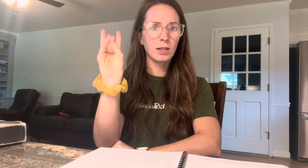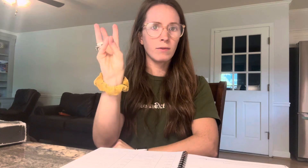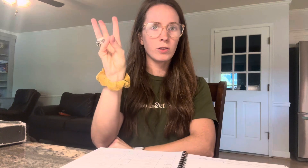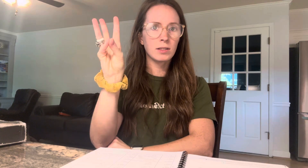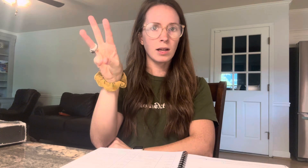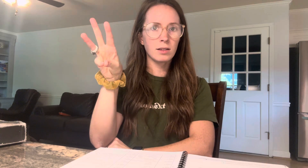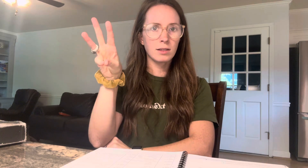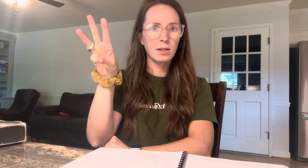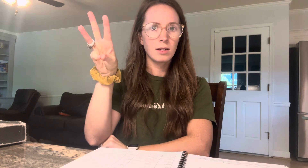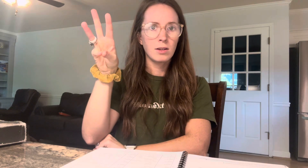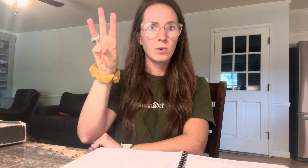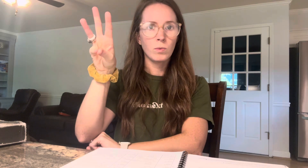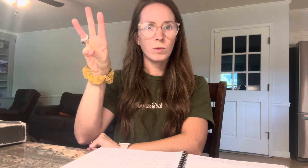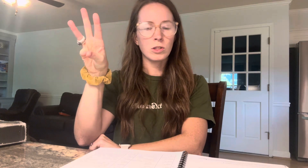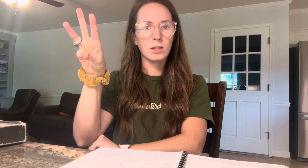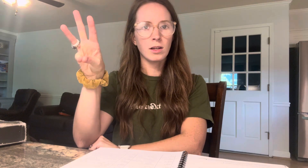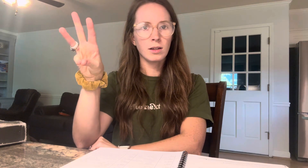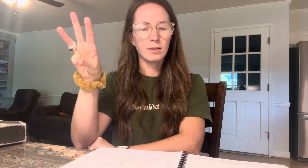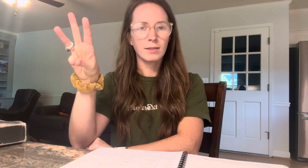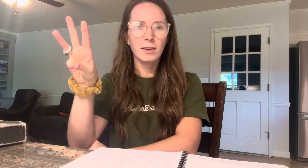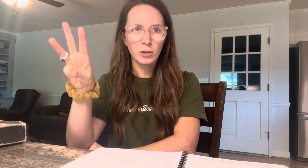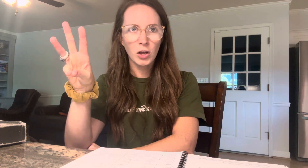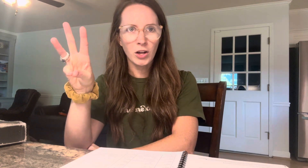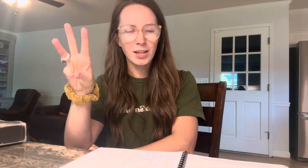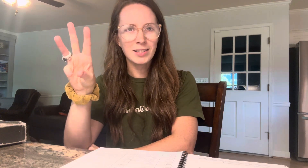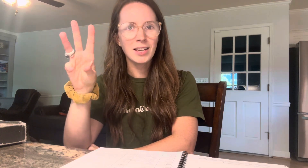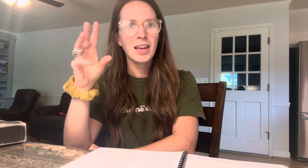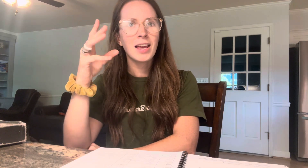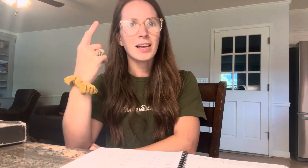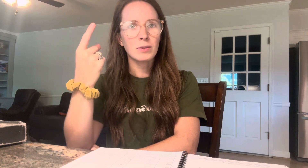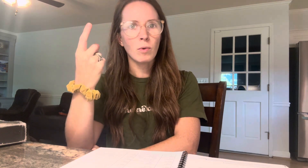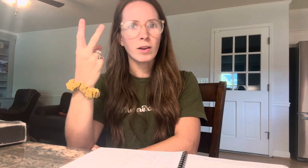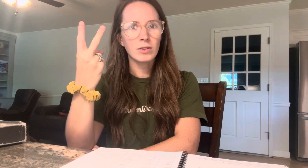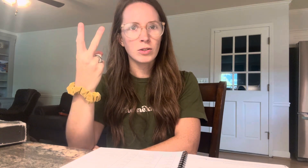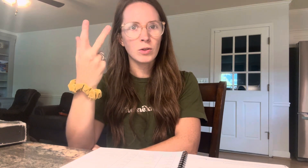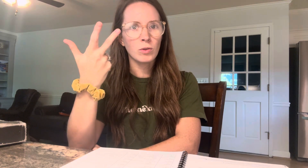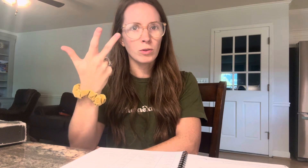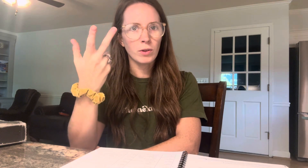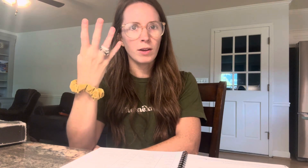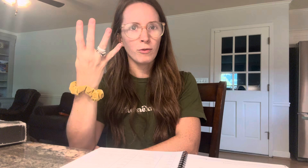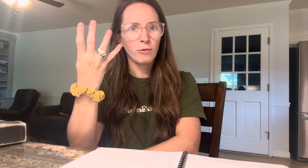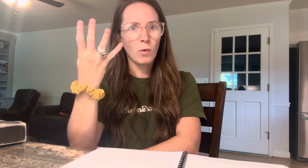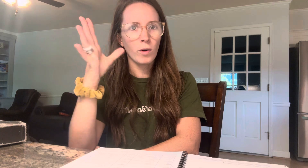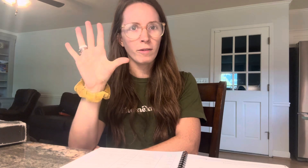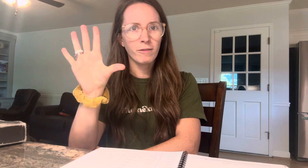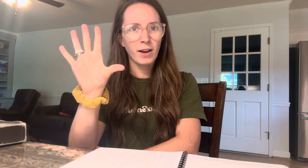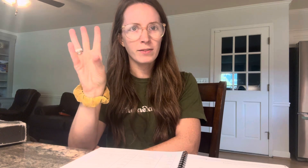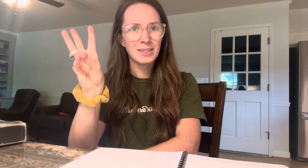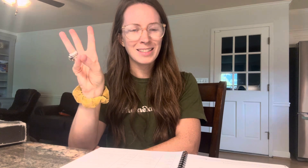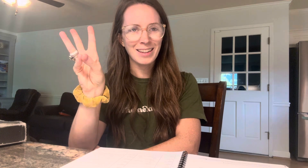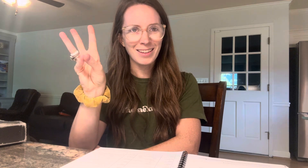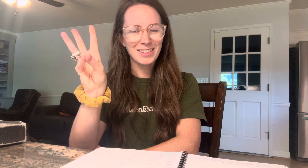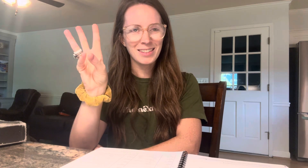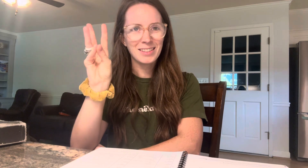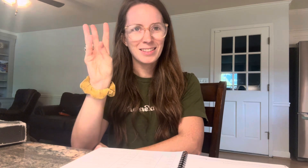for 6, which is here, if you're curious. It's 1, 2, 3, 4, 5, 6. So